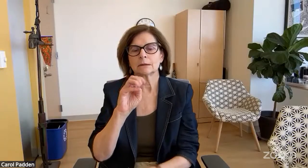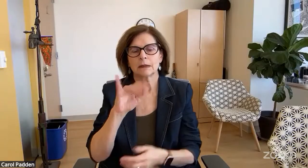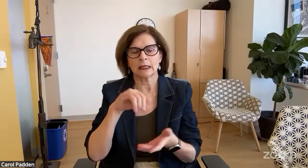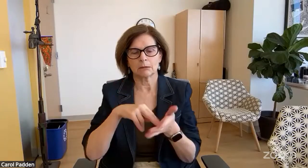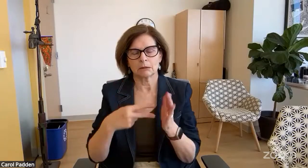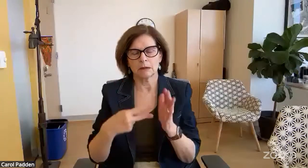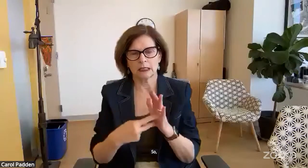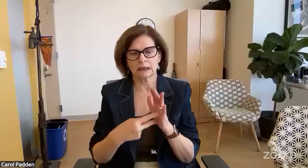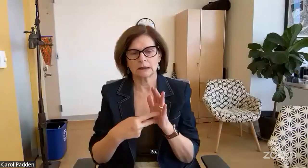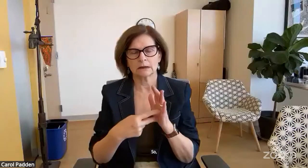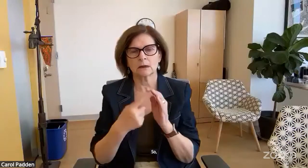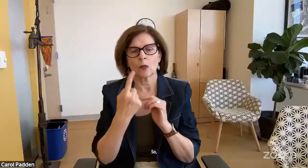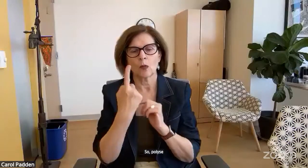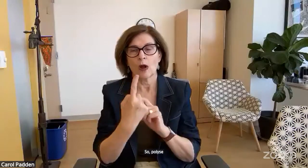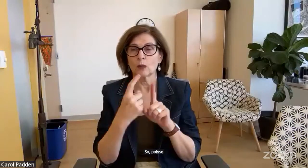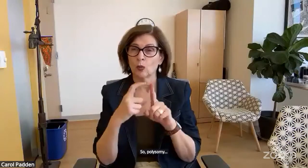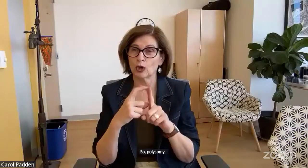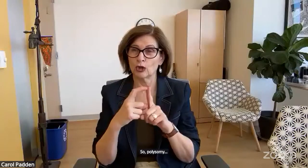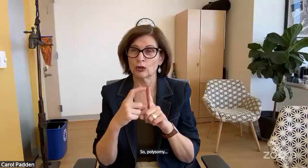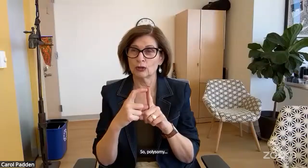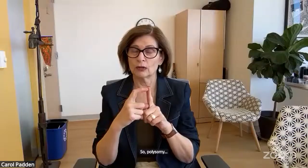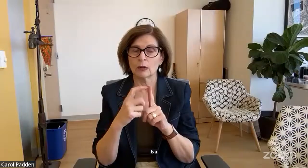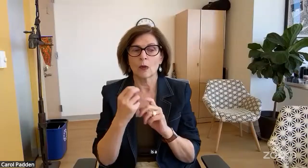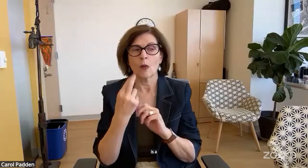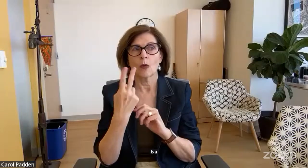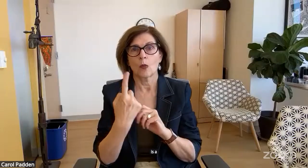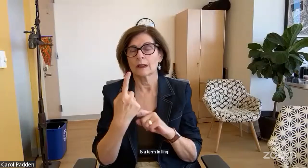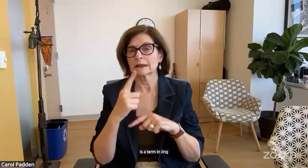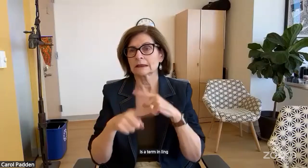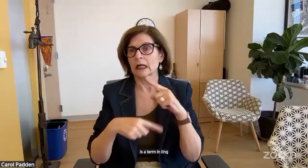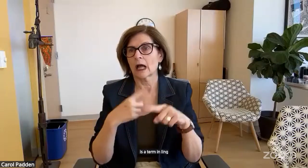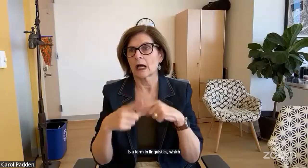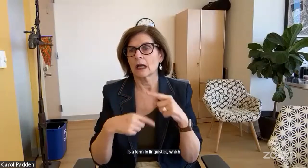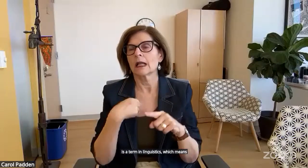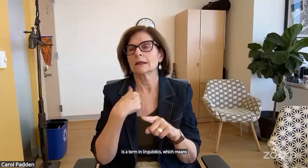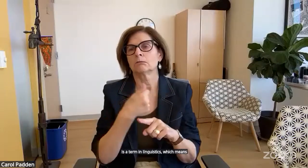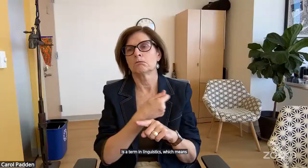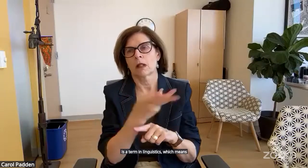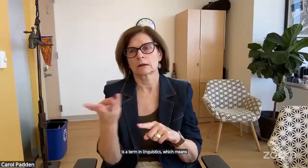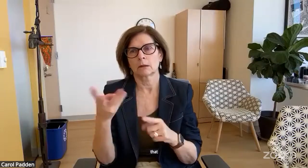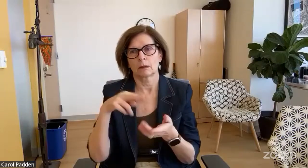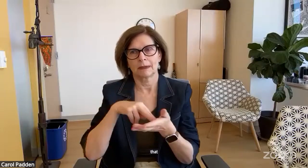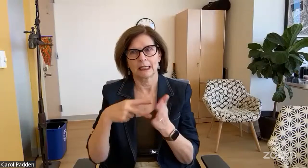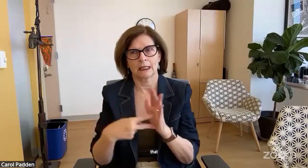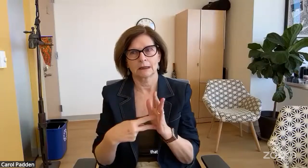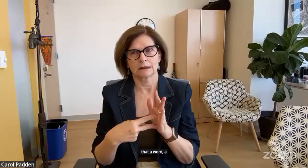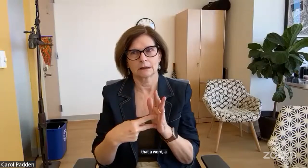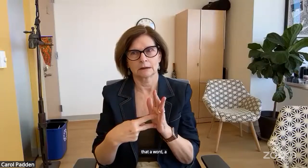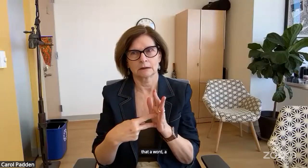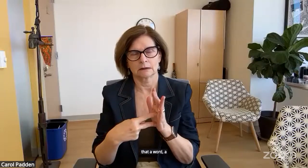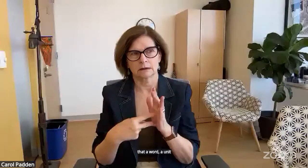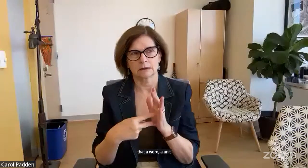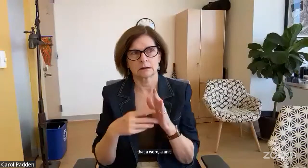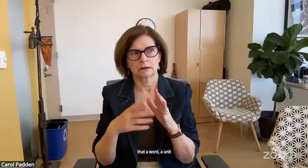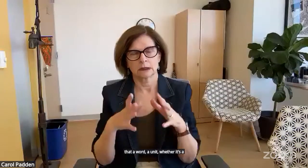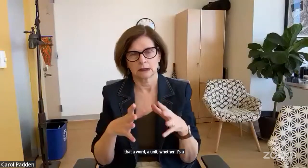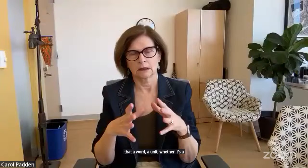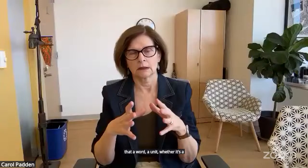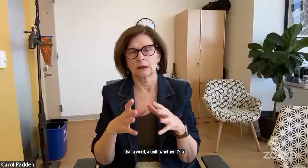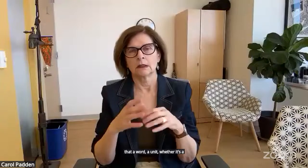So polysemy is a term in linguistics, which means that a word, a unit, whether it's a word or a sign, it's